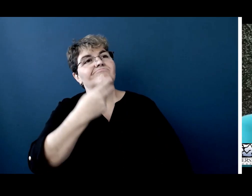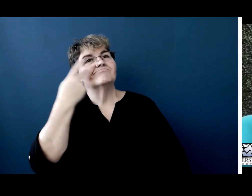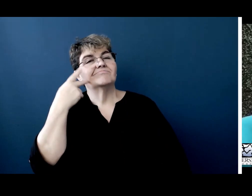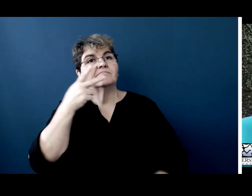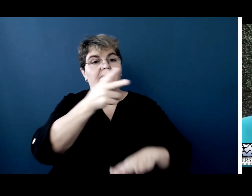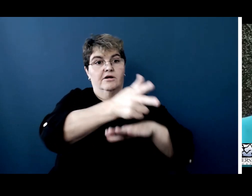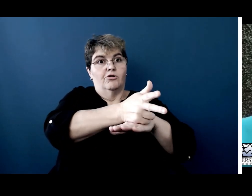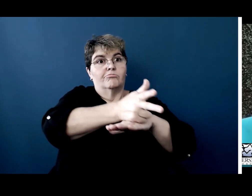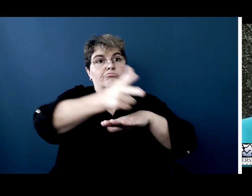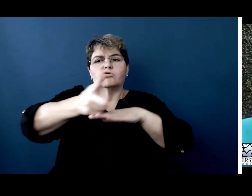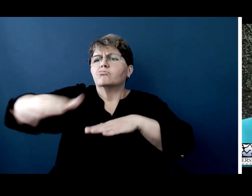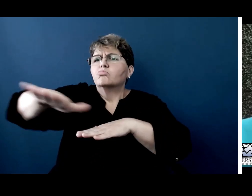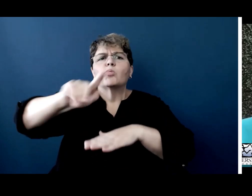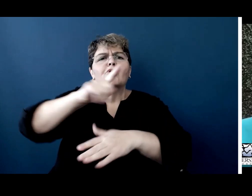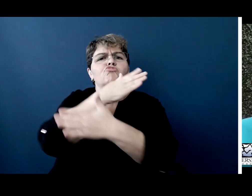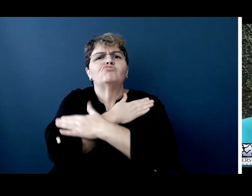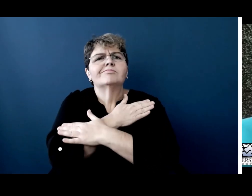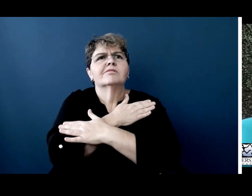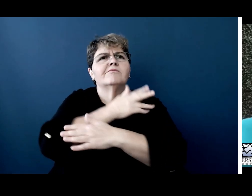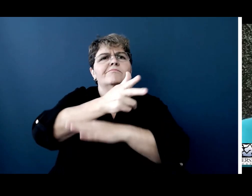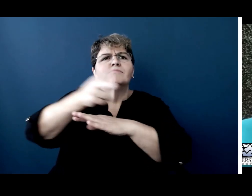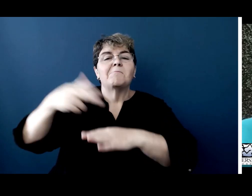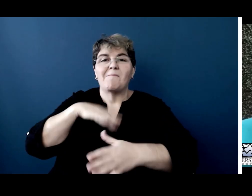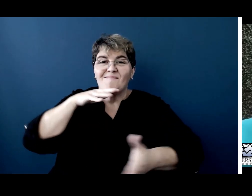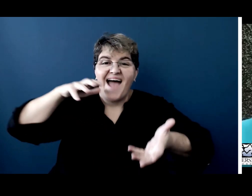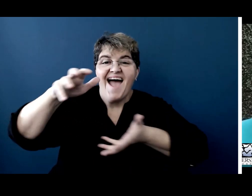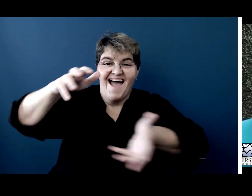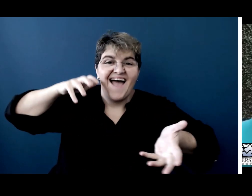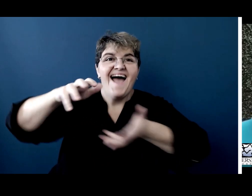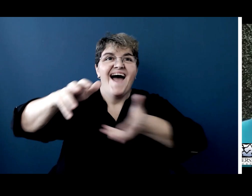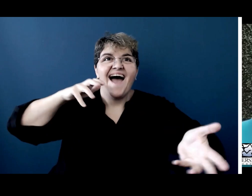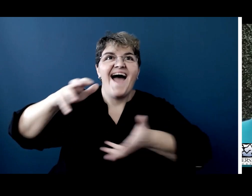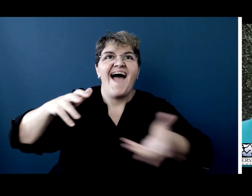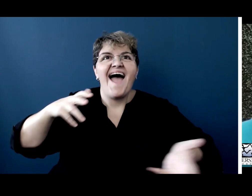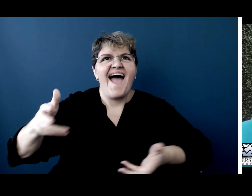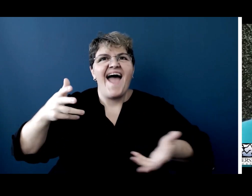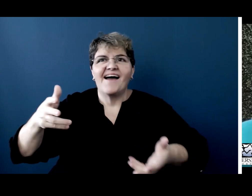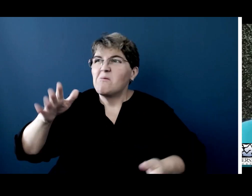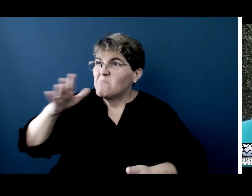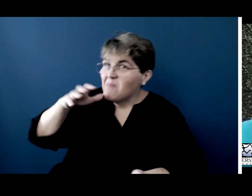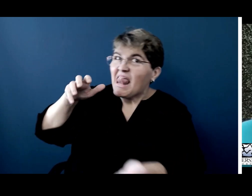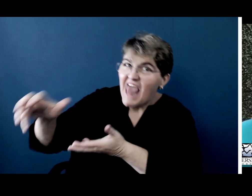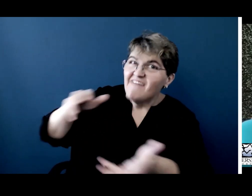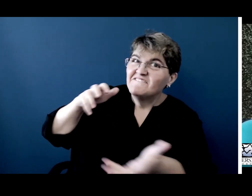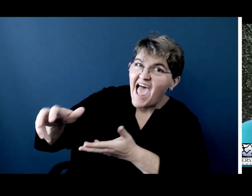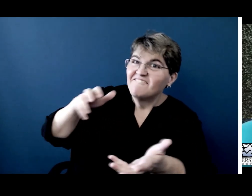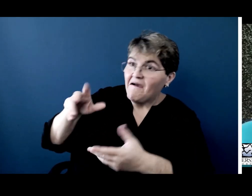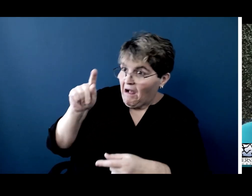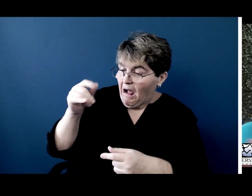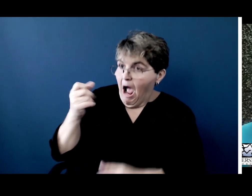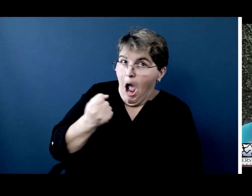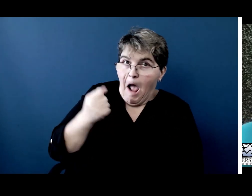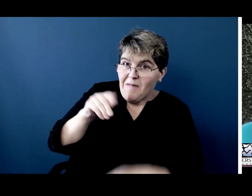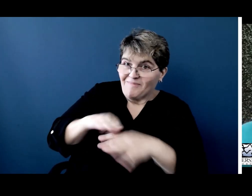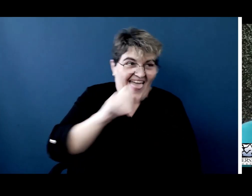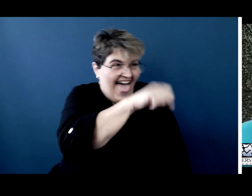She would laugh so hard that she would make herself have to go. Yeah. Yeah. And Yeah. she actually did. She actually worked herself. It was